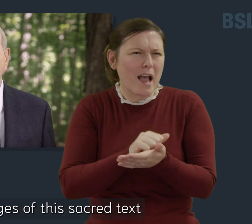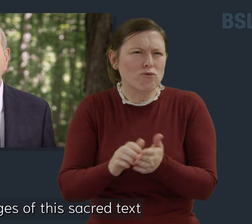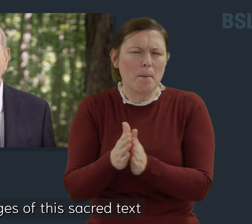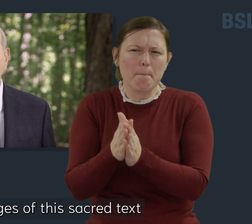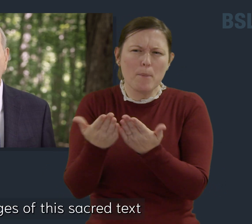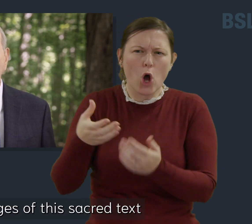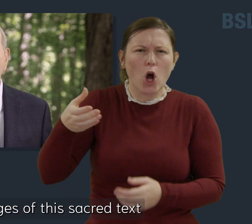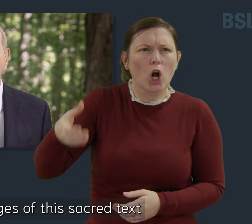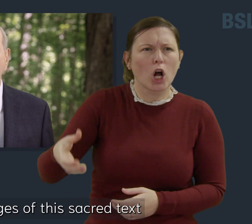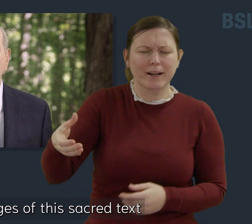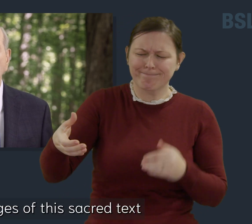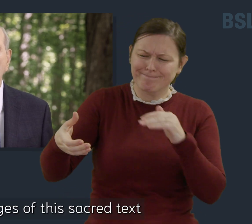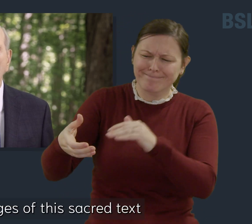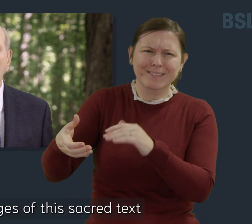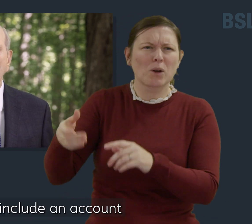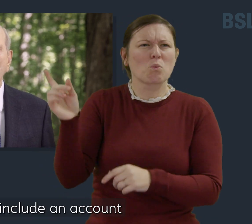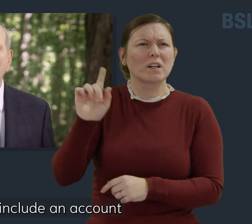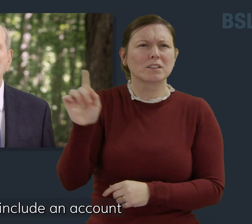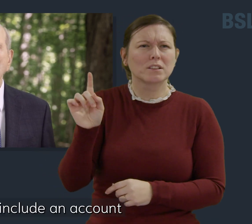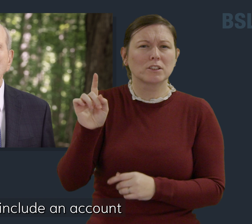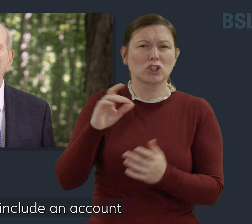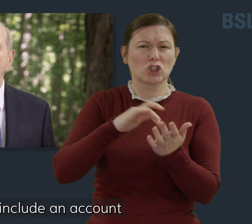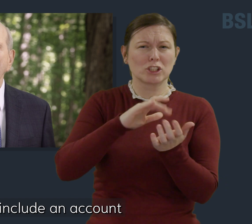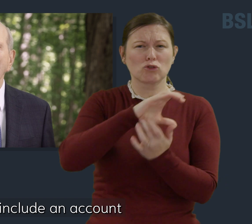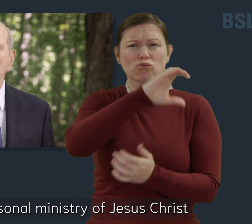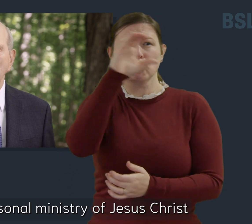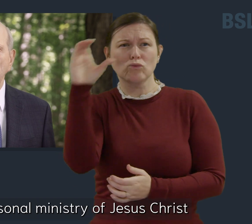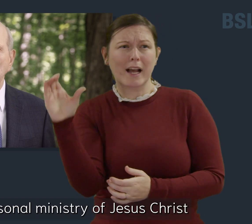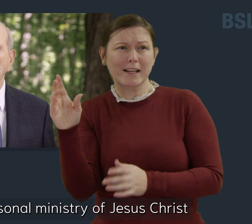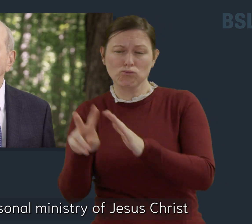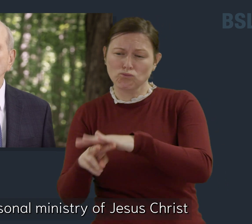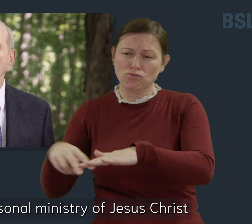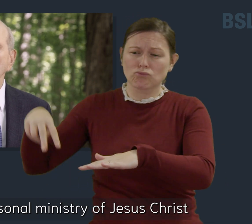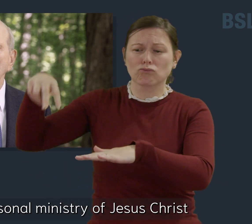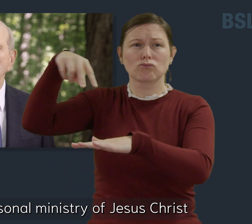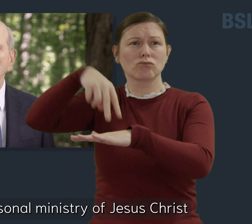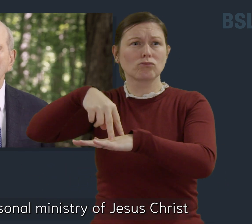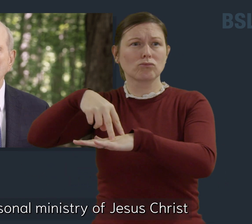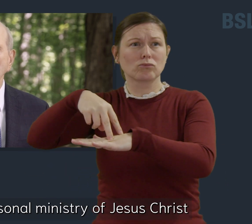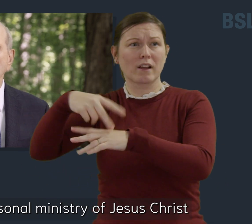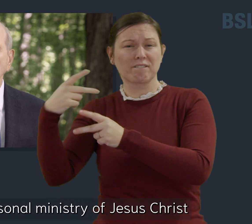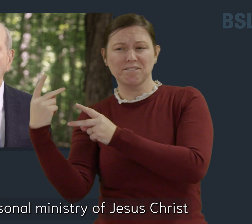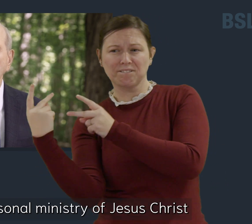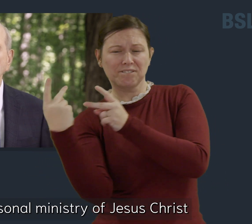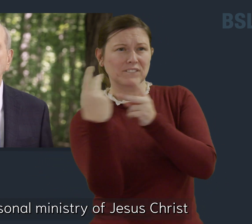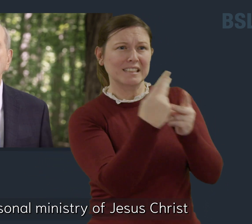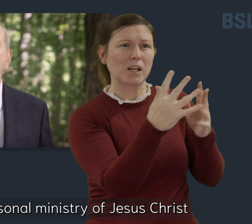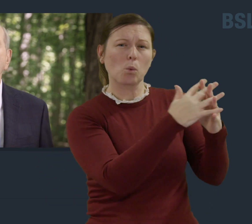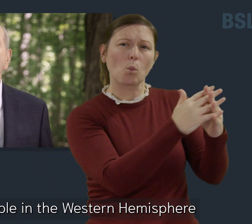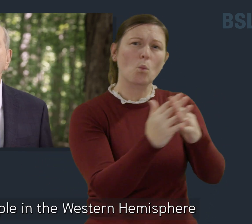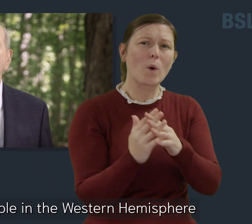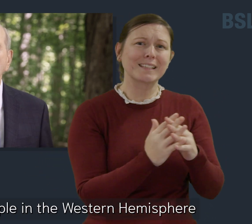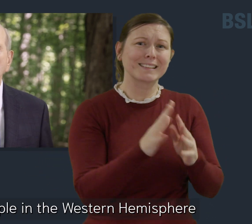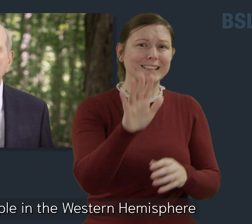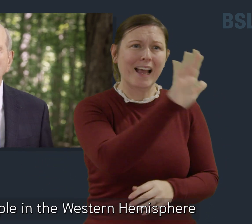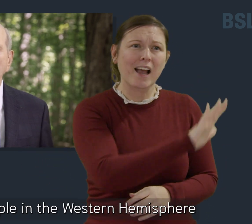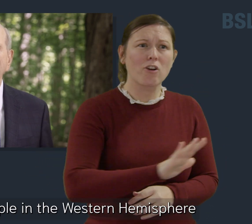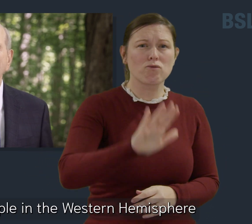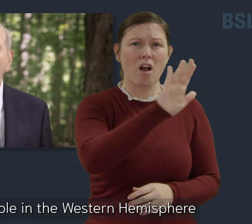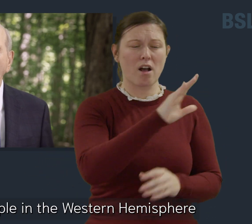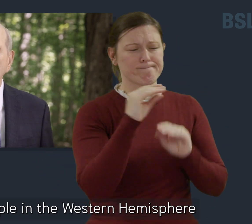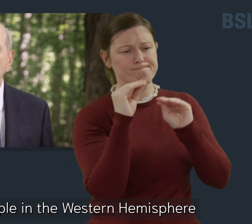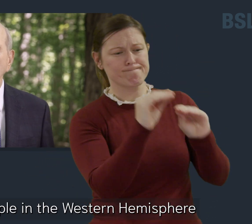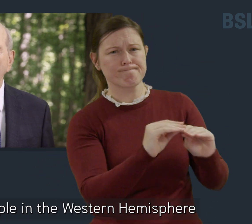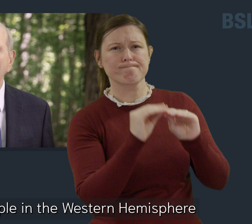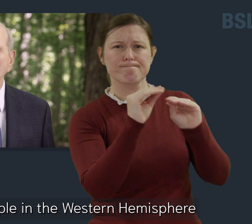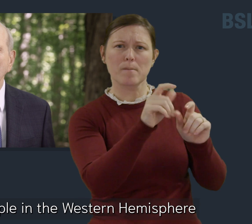Pages of this sacred text include an account of the personal ministry of Jesus Christ among people in